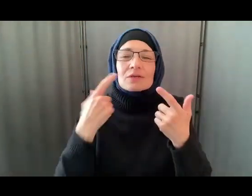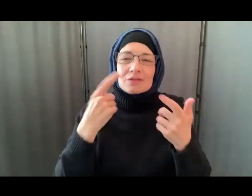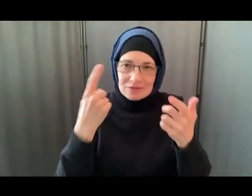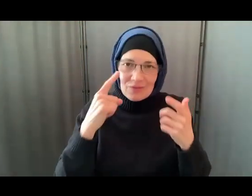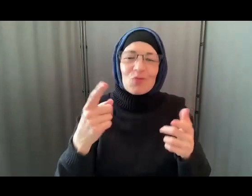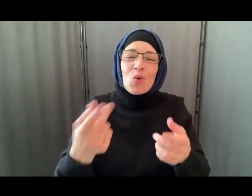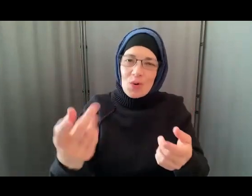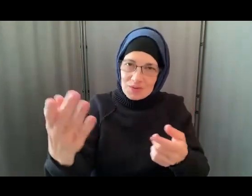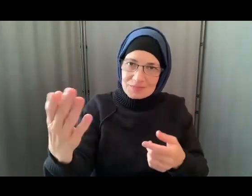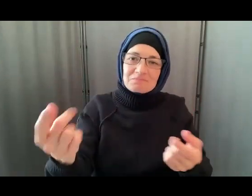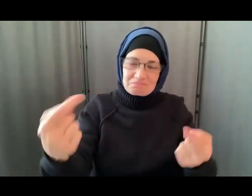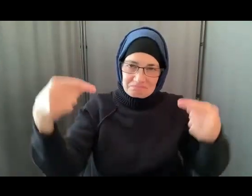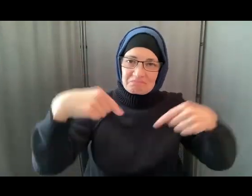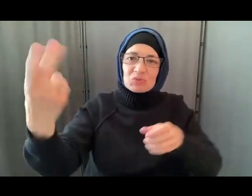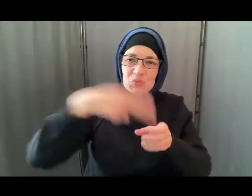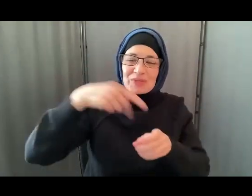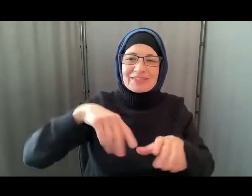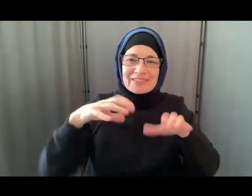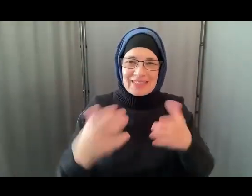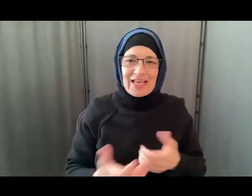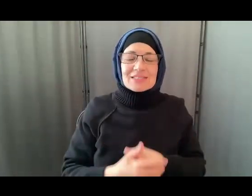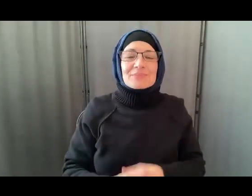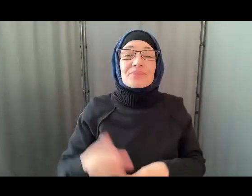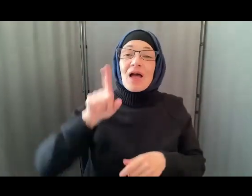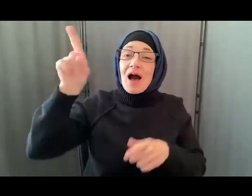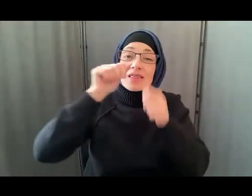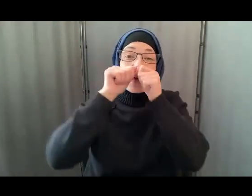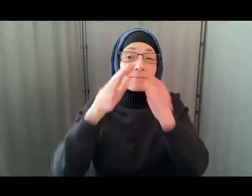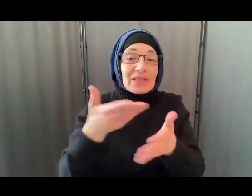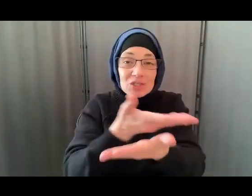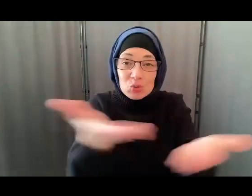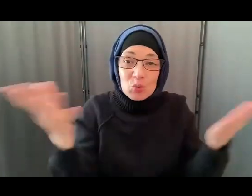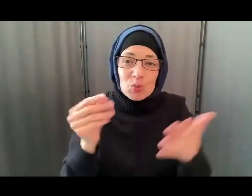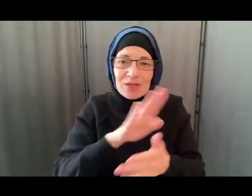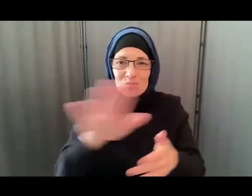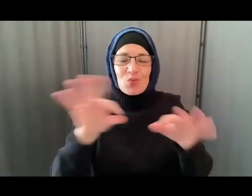class. May Allah bless you and bless your family.